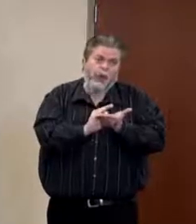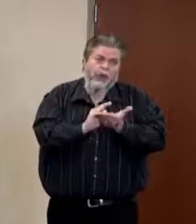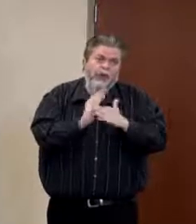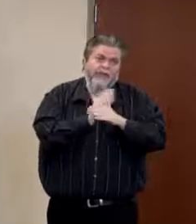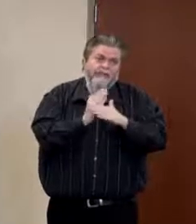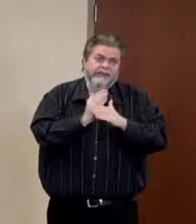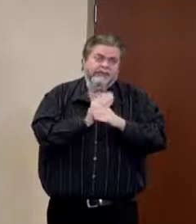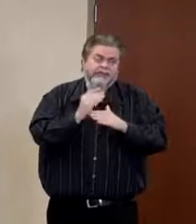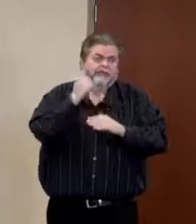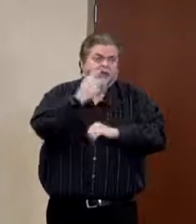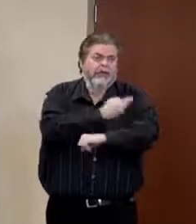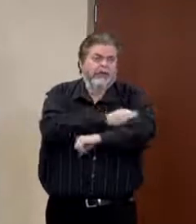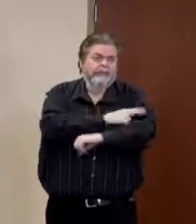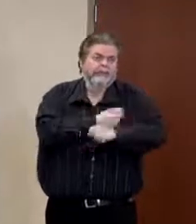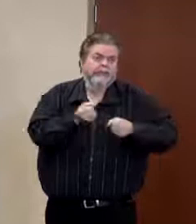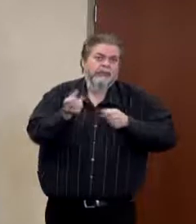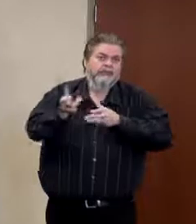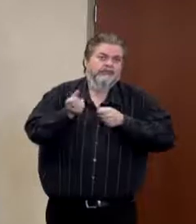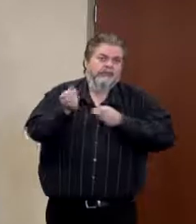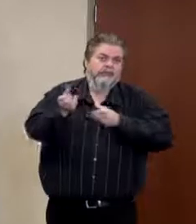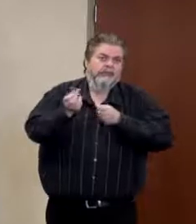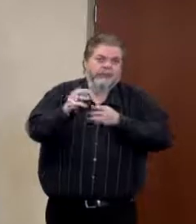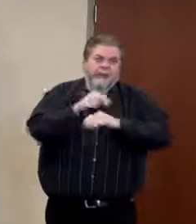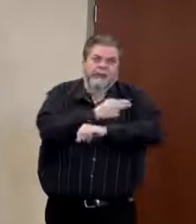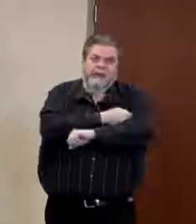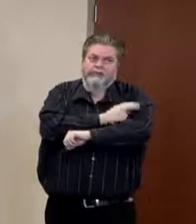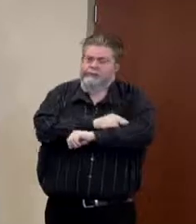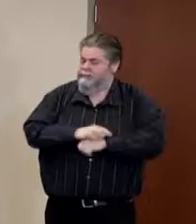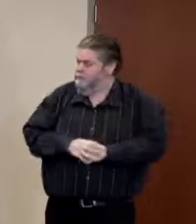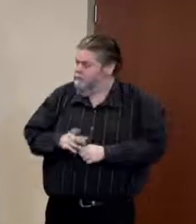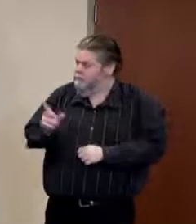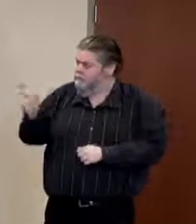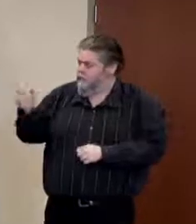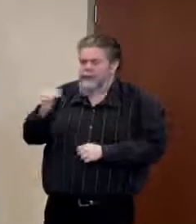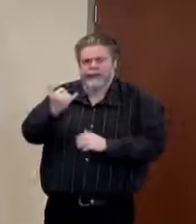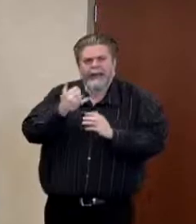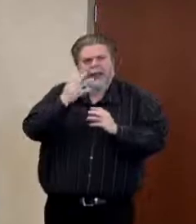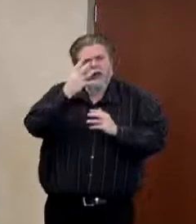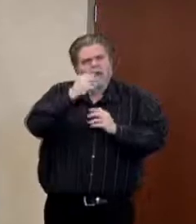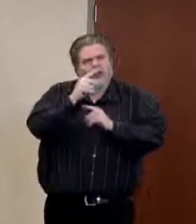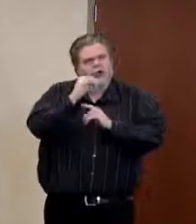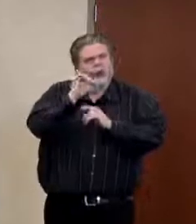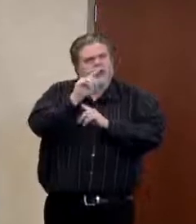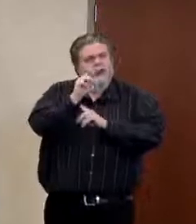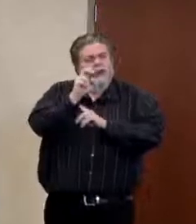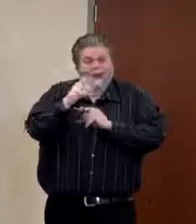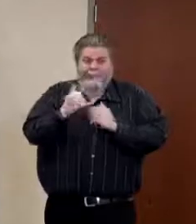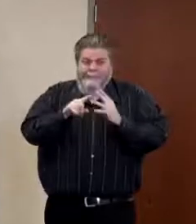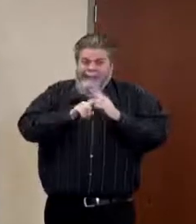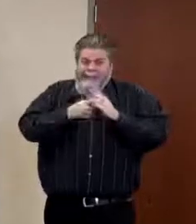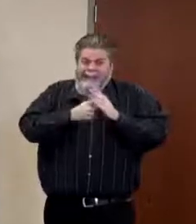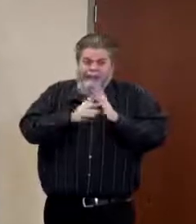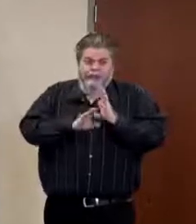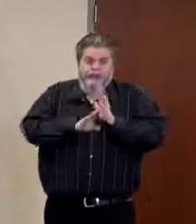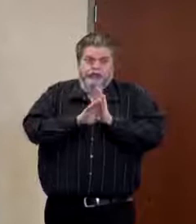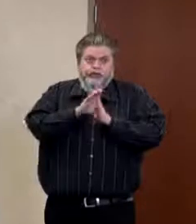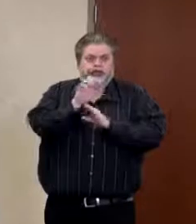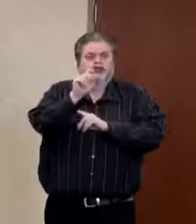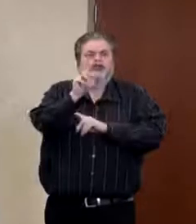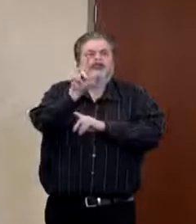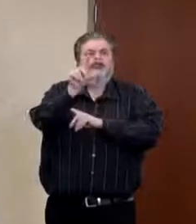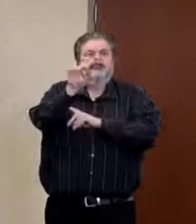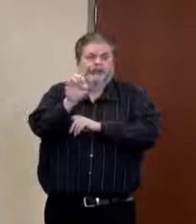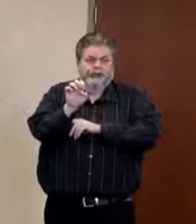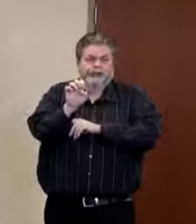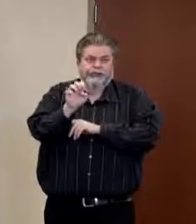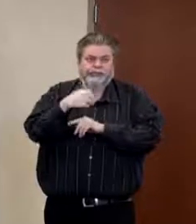rate. So last 10 days, we've seen a big trend. We're at basically the beginning of that surge, and that information is important as